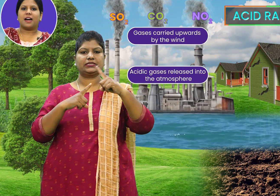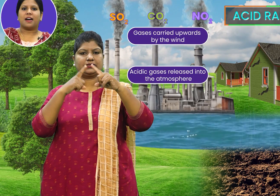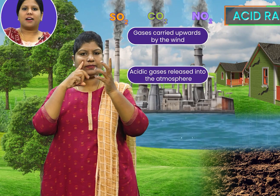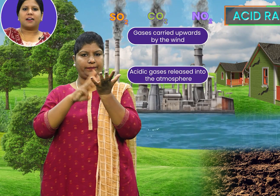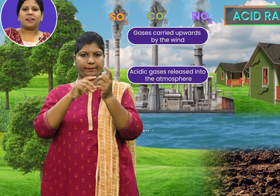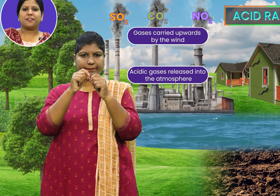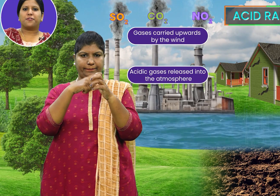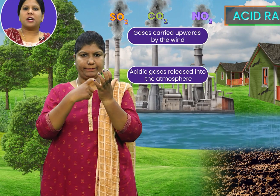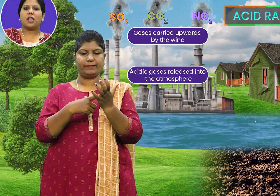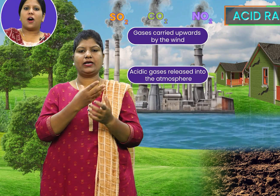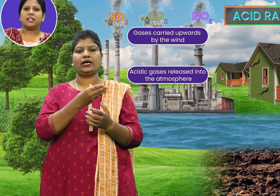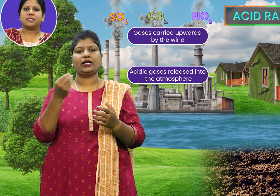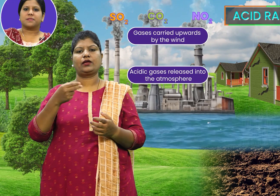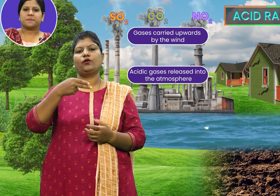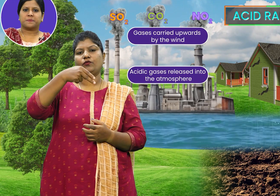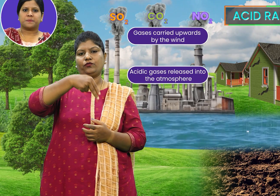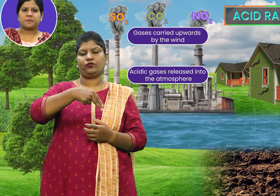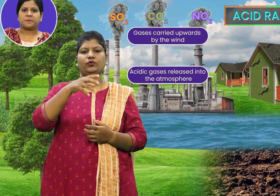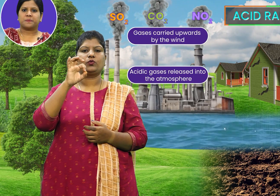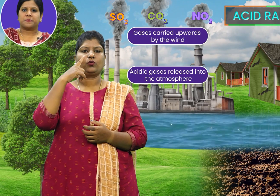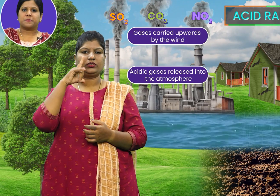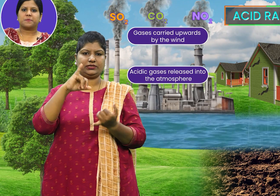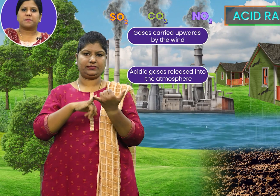timber and fuel oils.